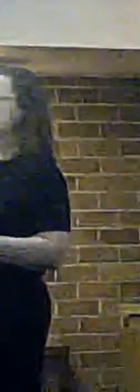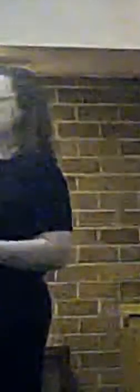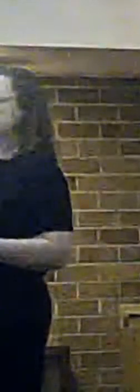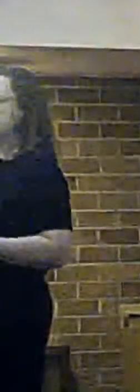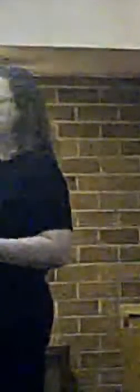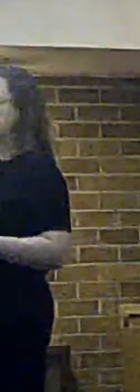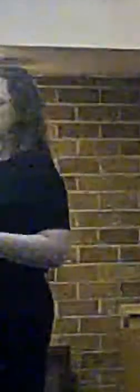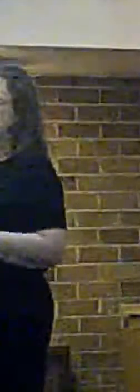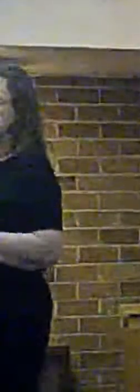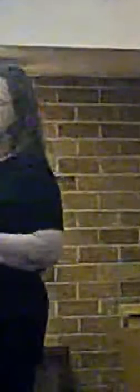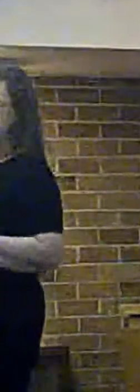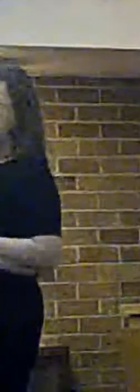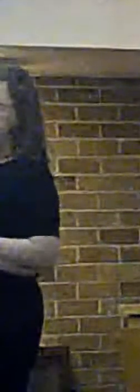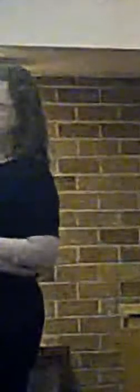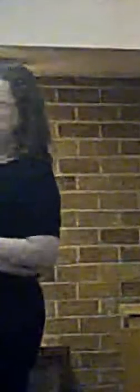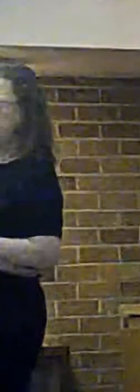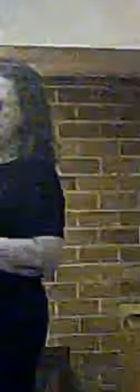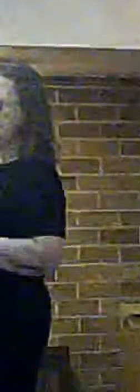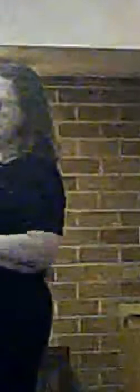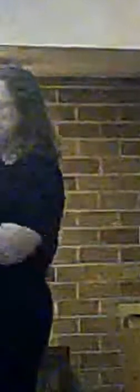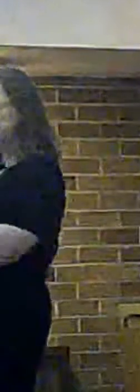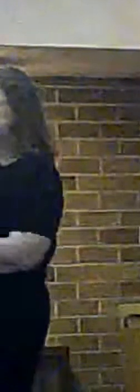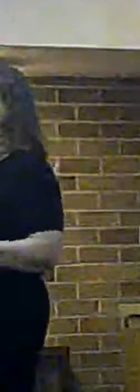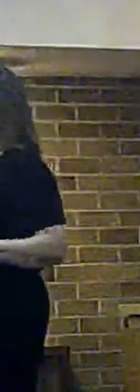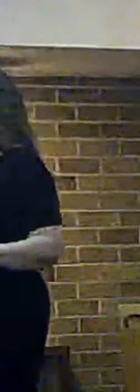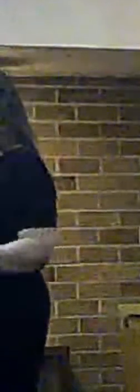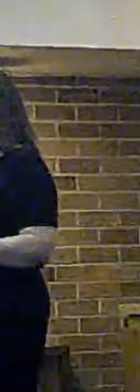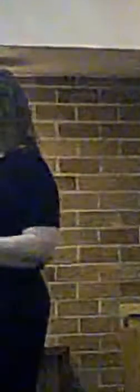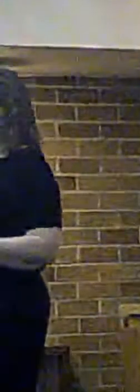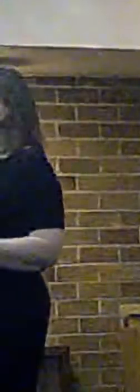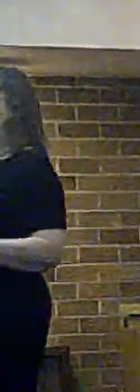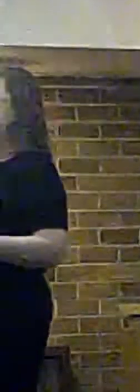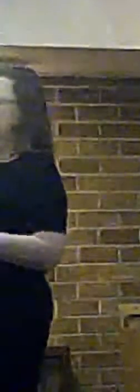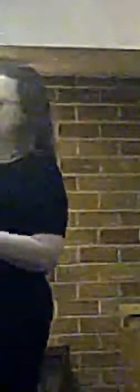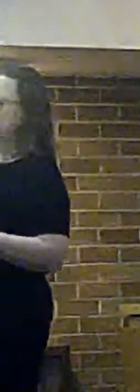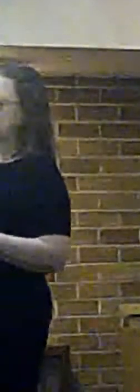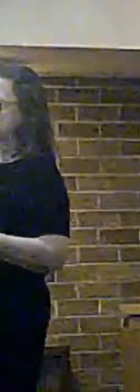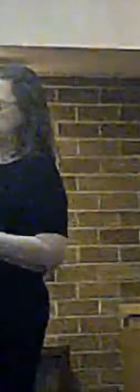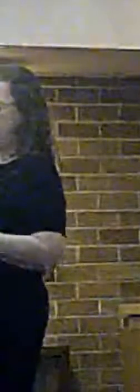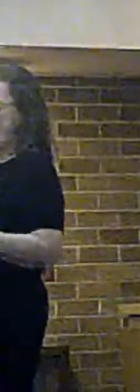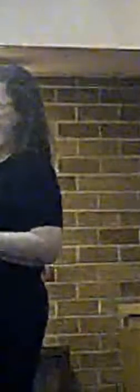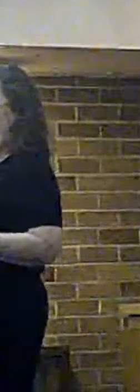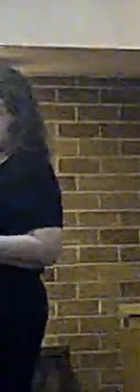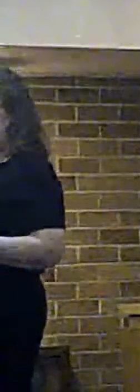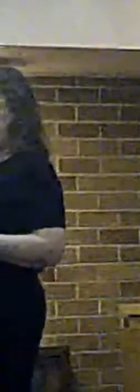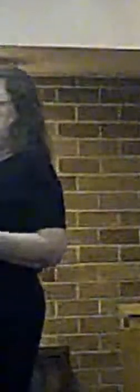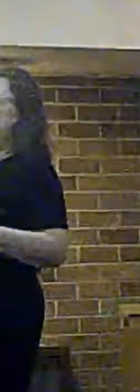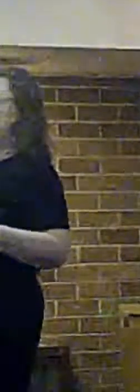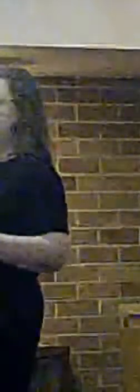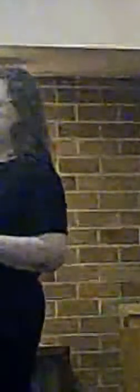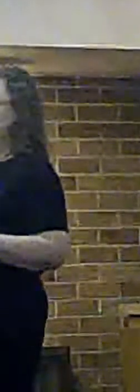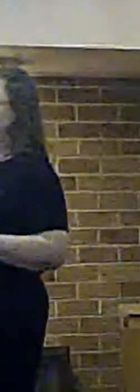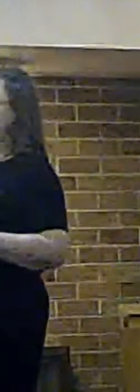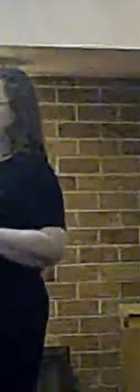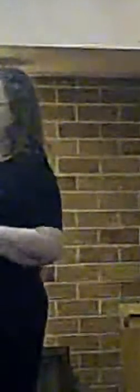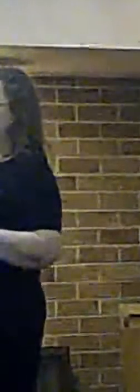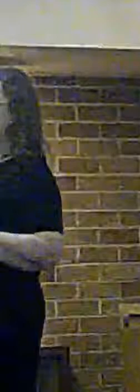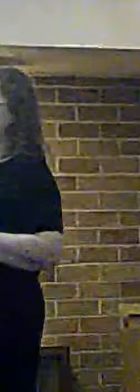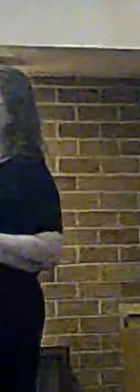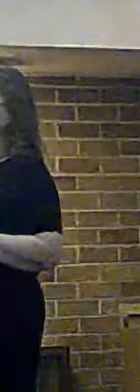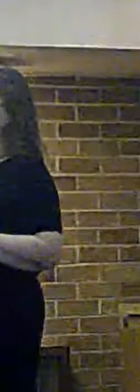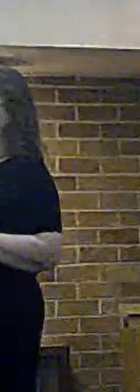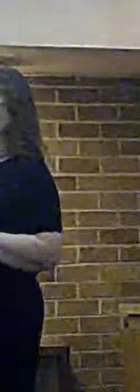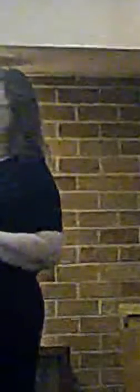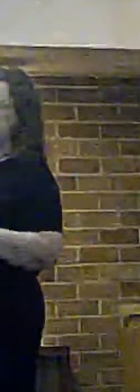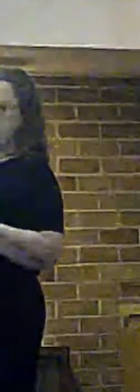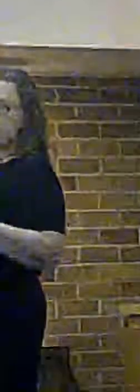me assure you, this is financially driven in the sense of revenue, not capital. But ultimately what I'm